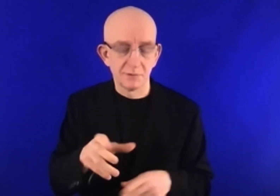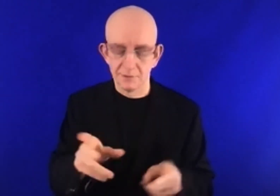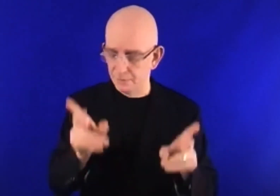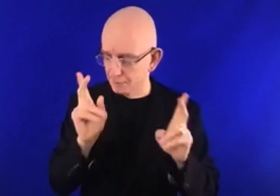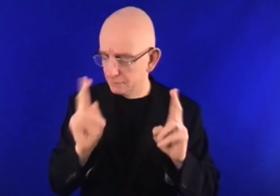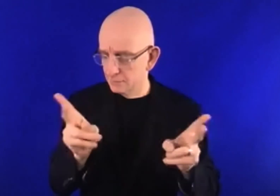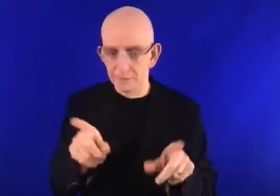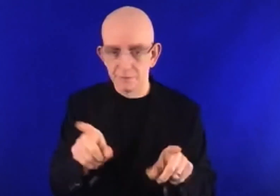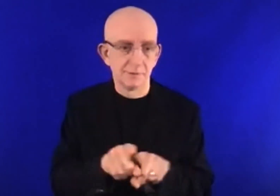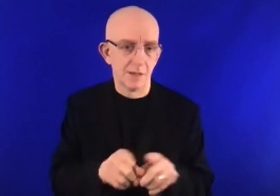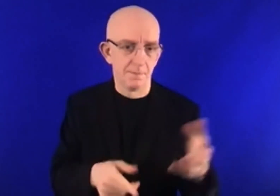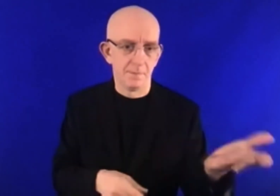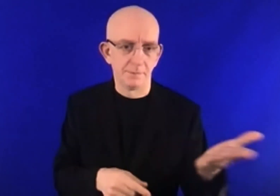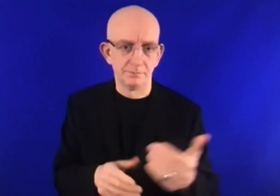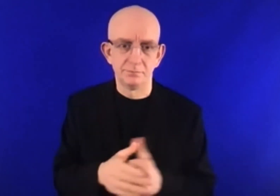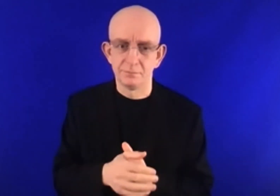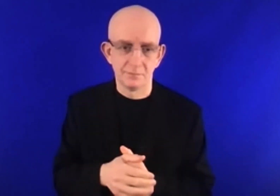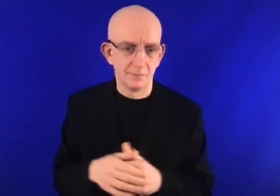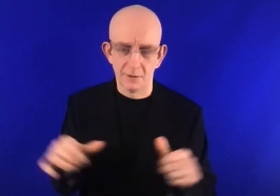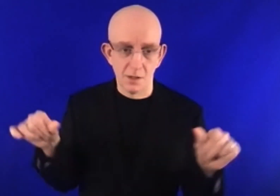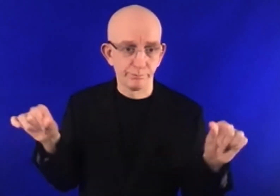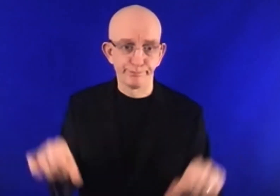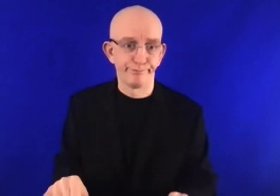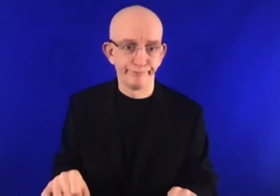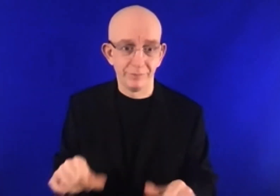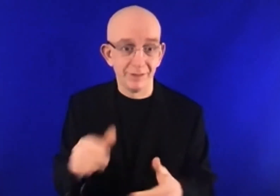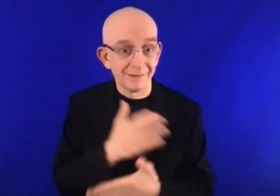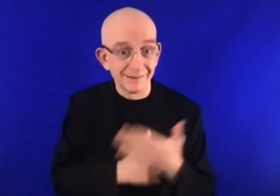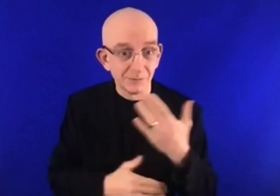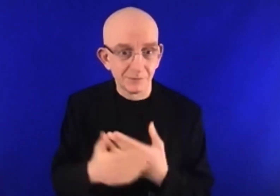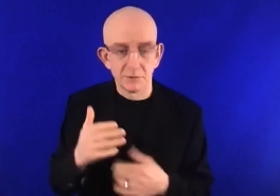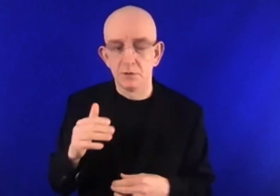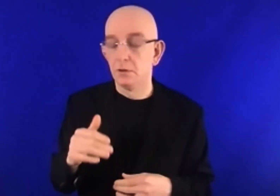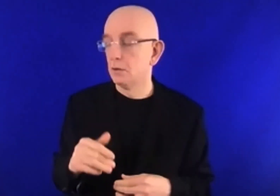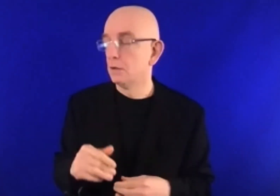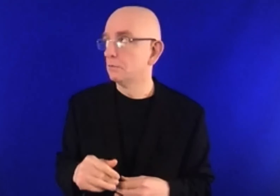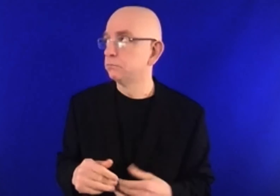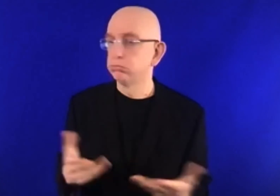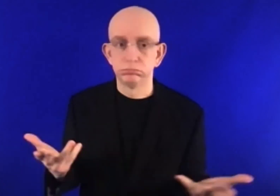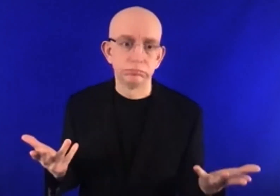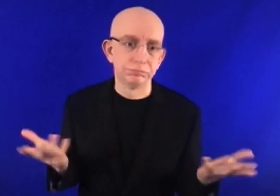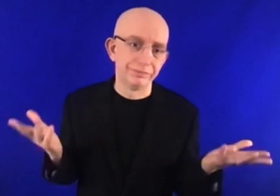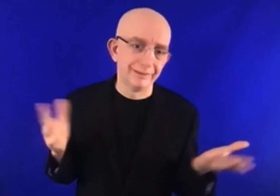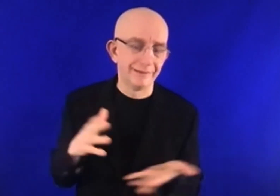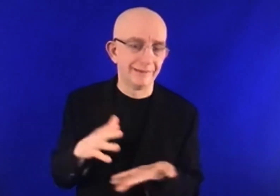have resources, then they suffer tremendously.